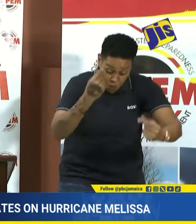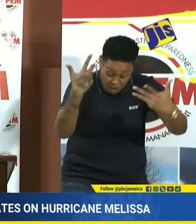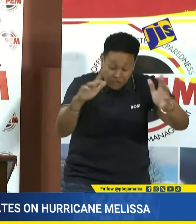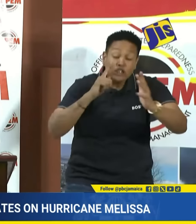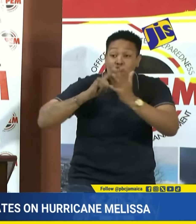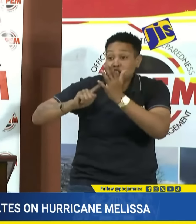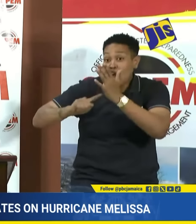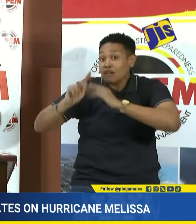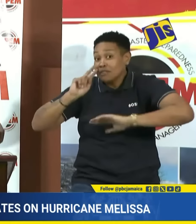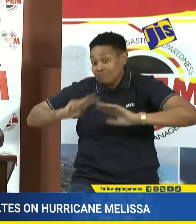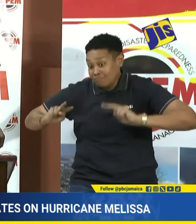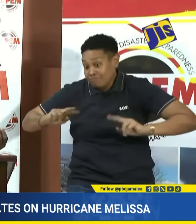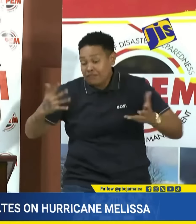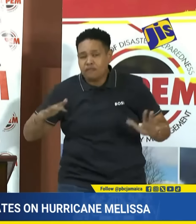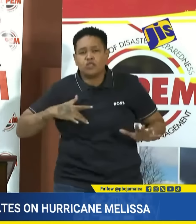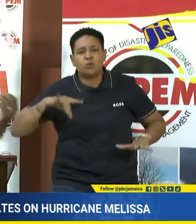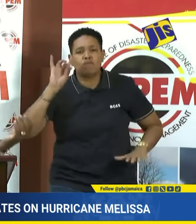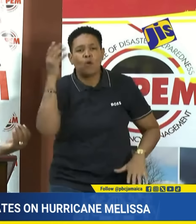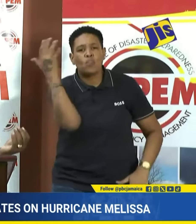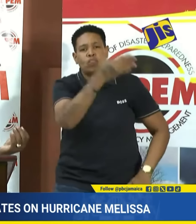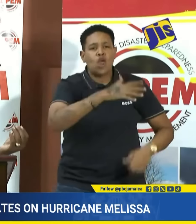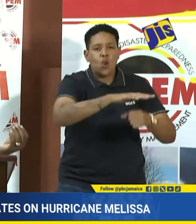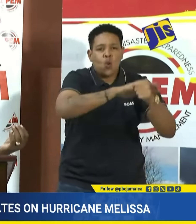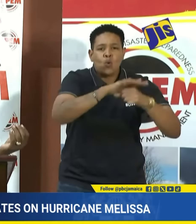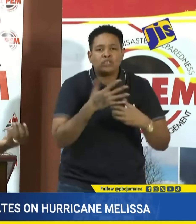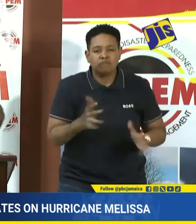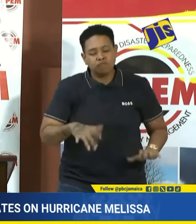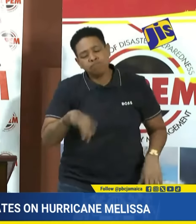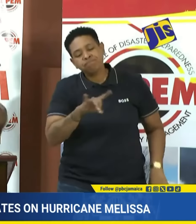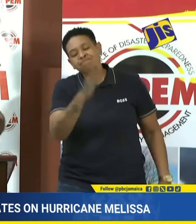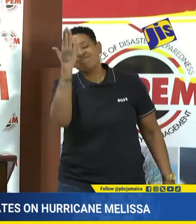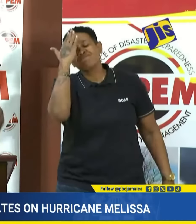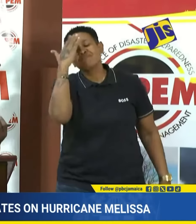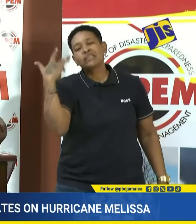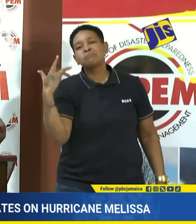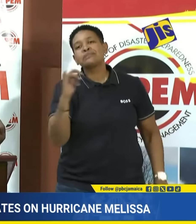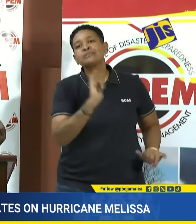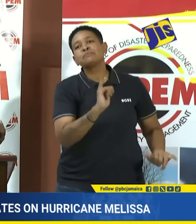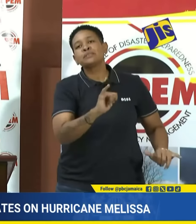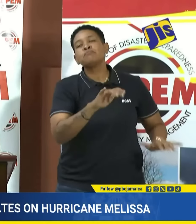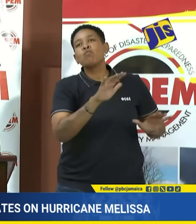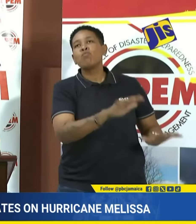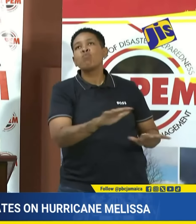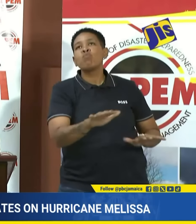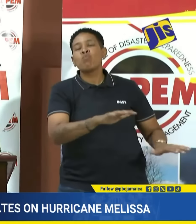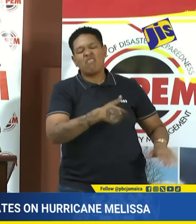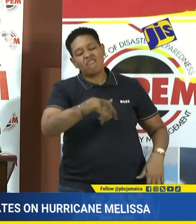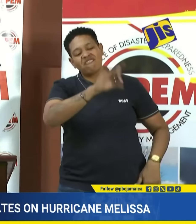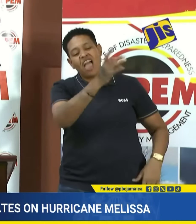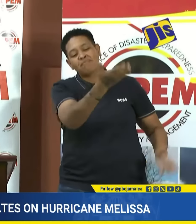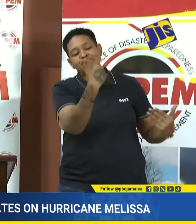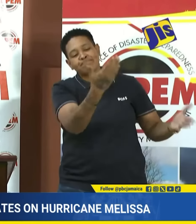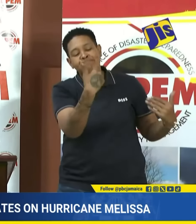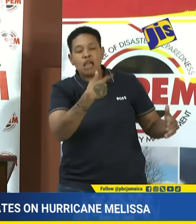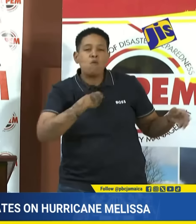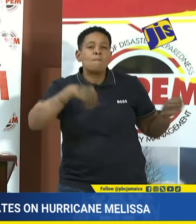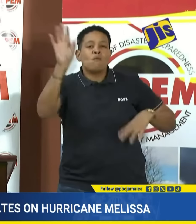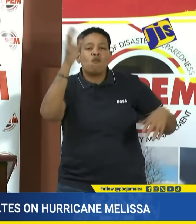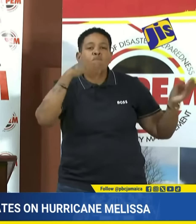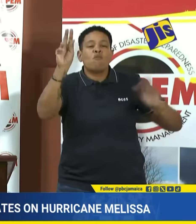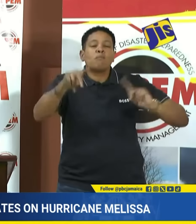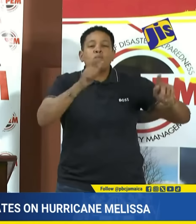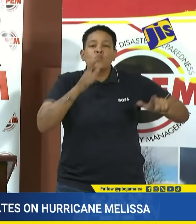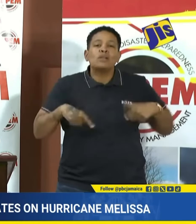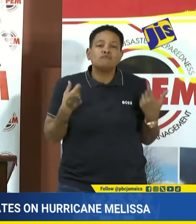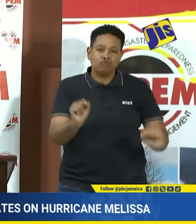the survey, we found them at the location that they would normally hang out, and we have been moving the homeless